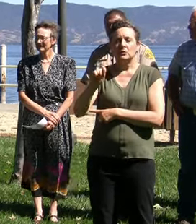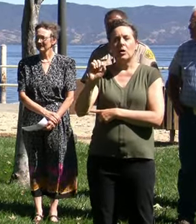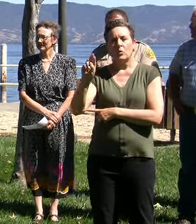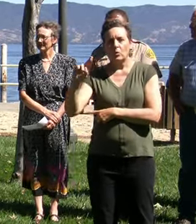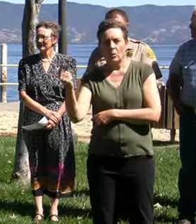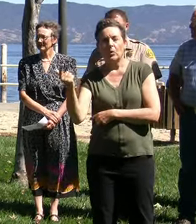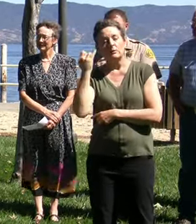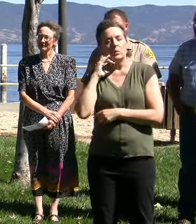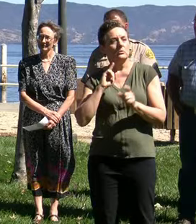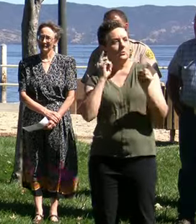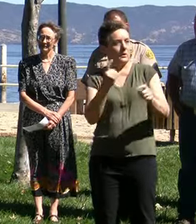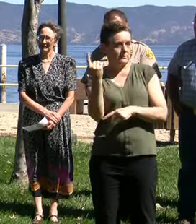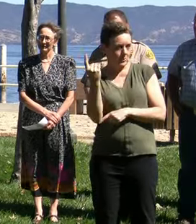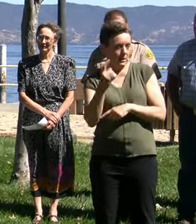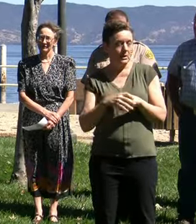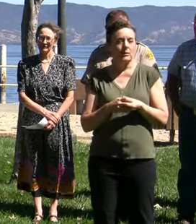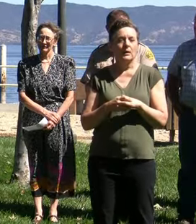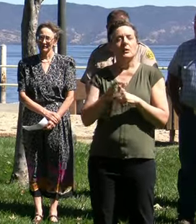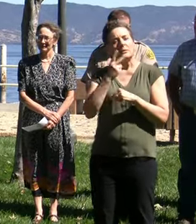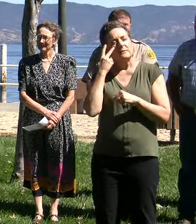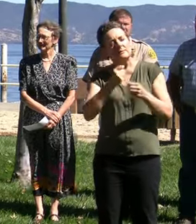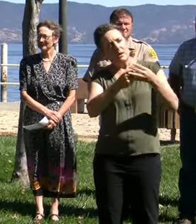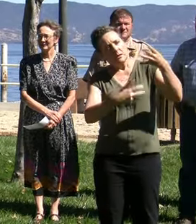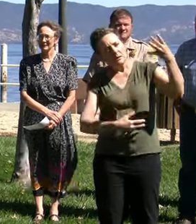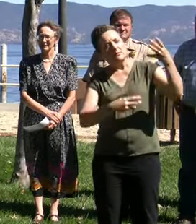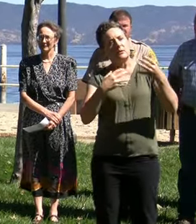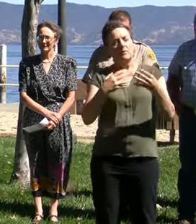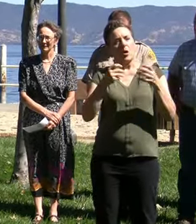www.ncoinc.org to donate and to see all volunteer opportunities.